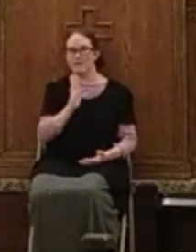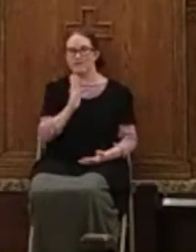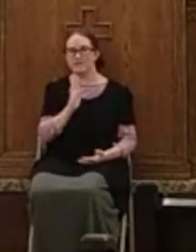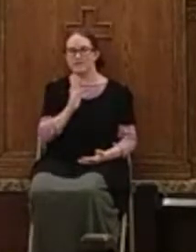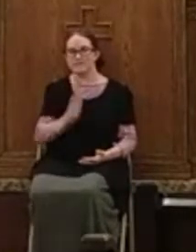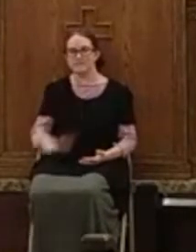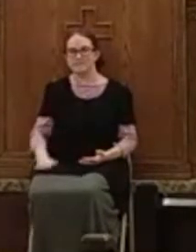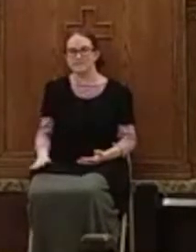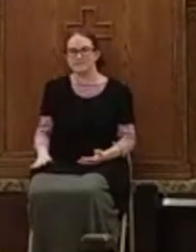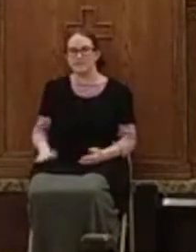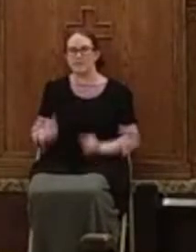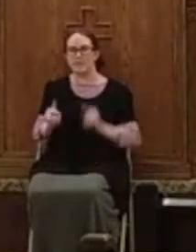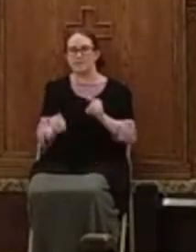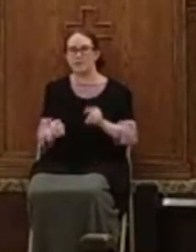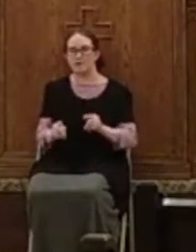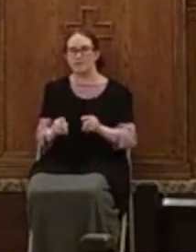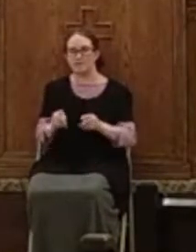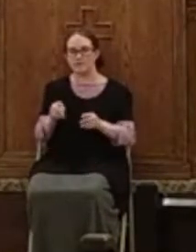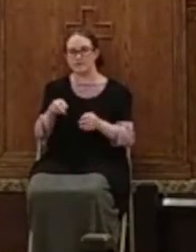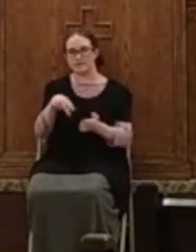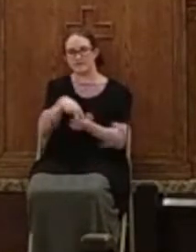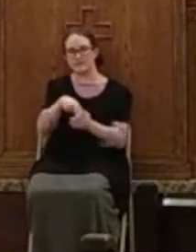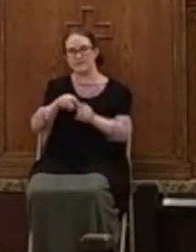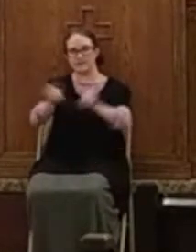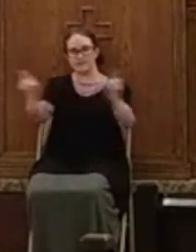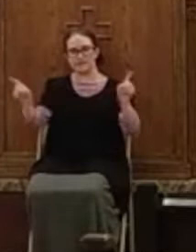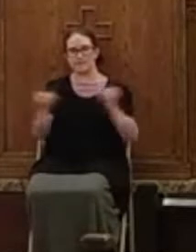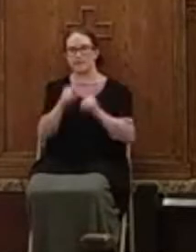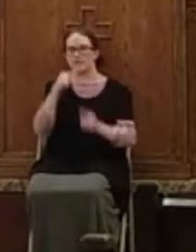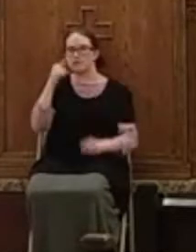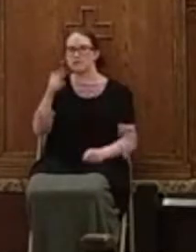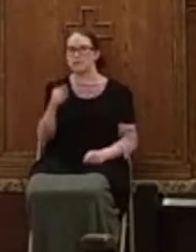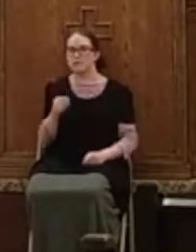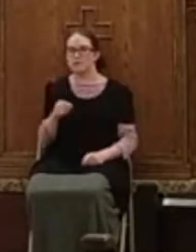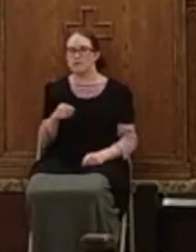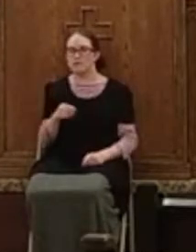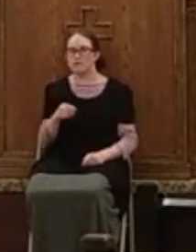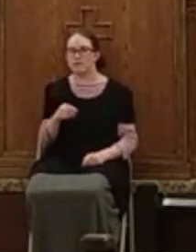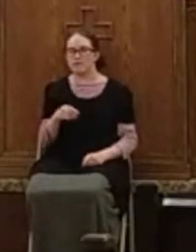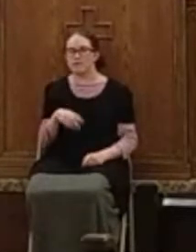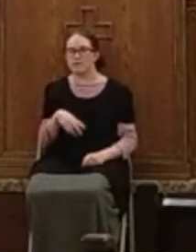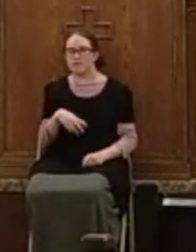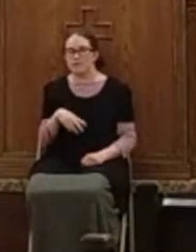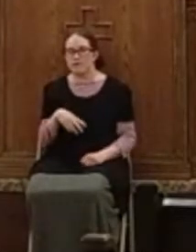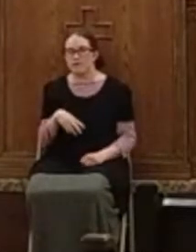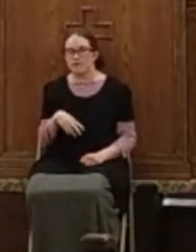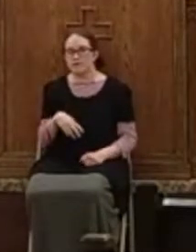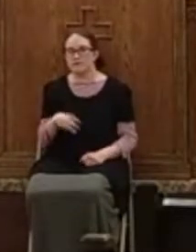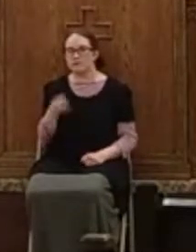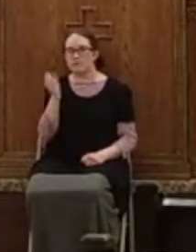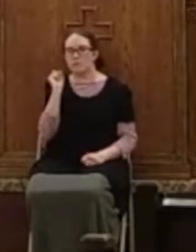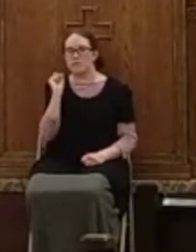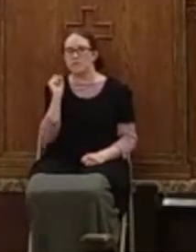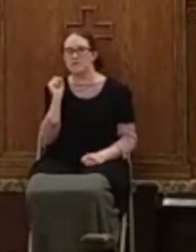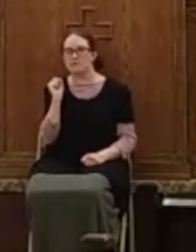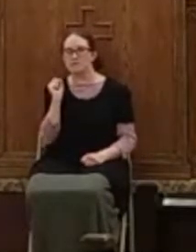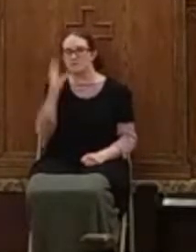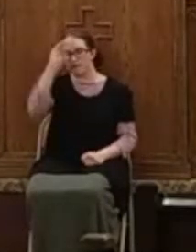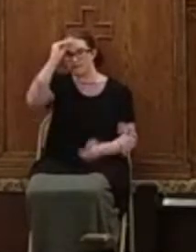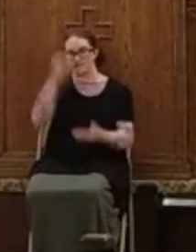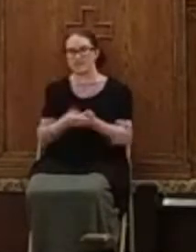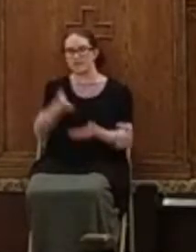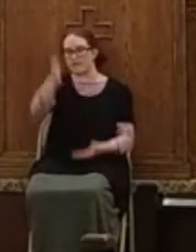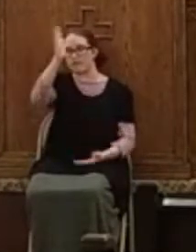Amen. And those standing around, amen, said, surely this was the Son